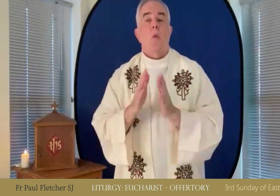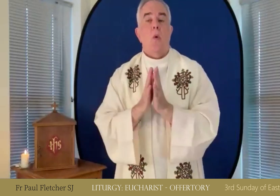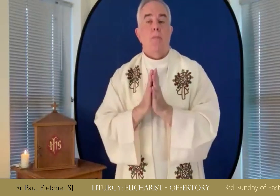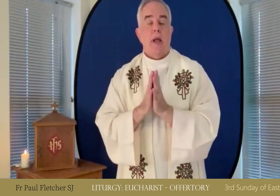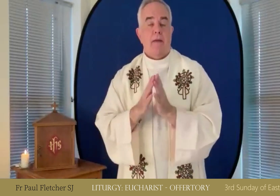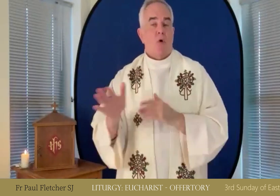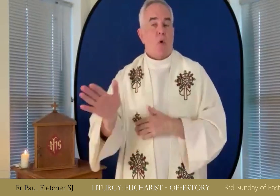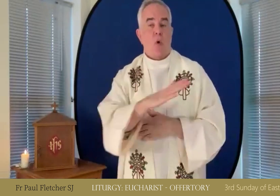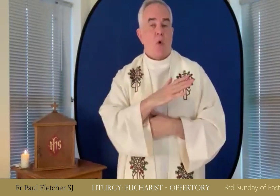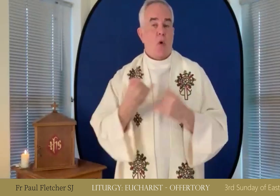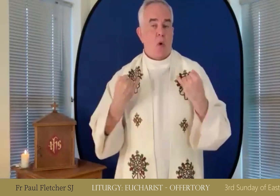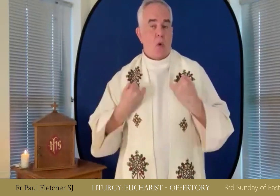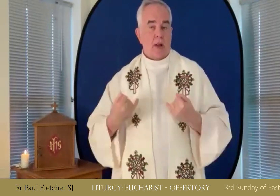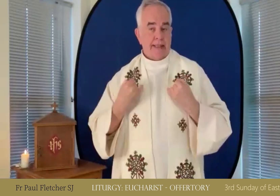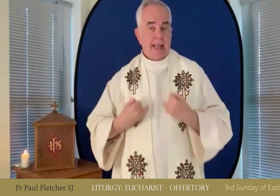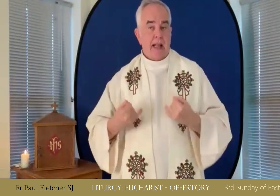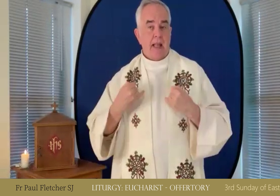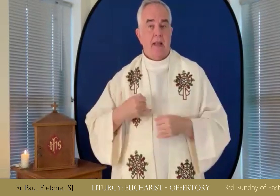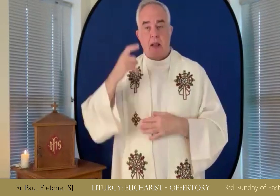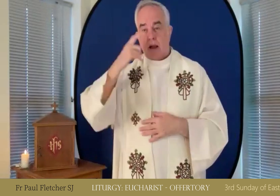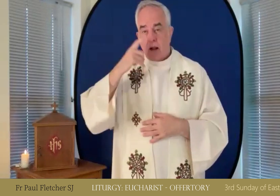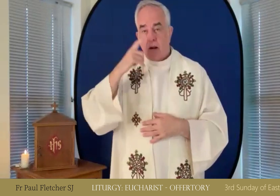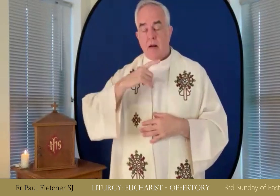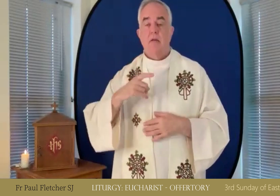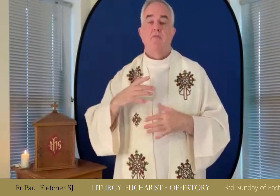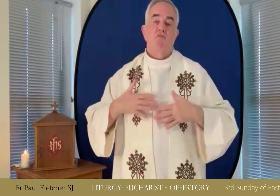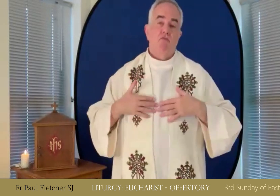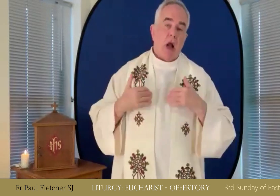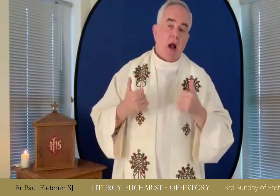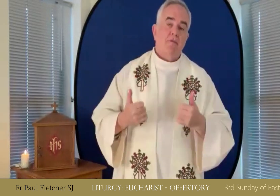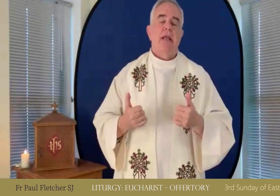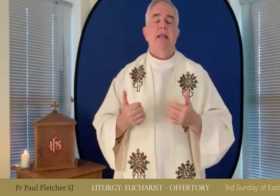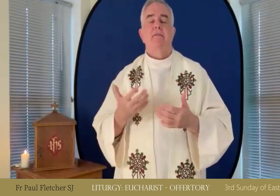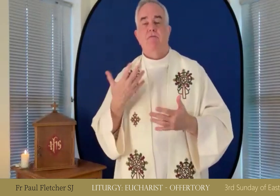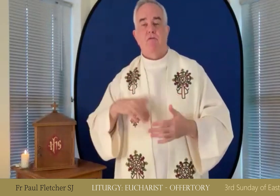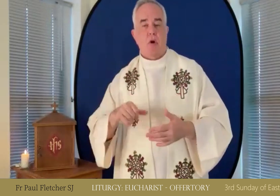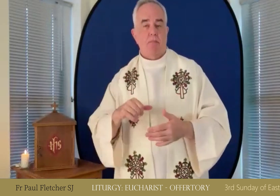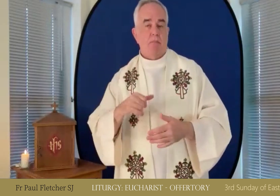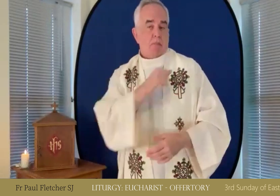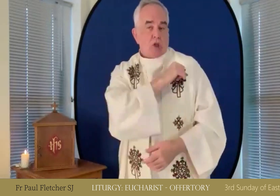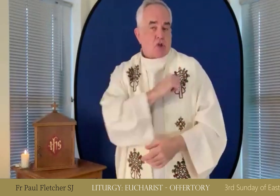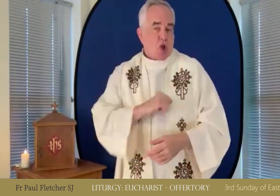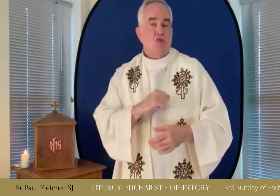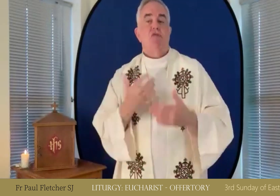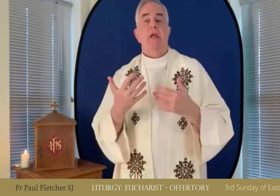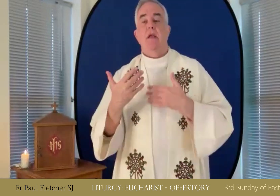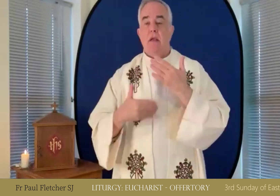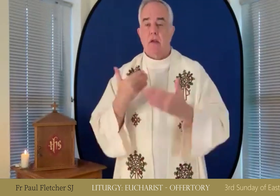We pray for all who are sick, ill, recovering from surgery, so